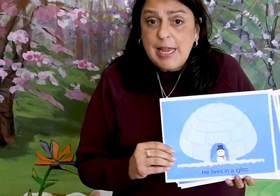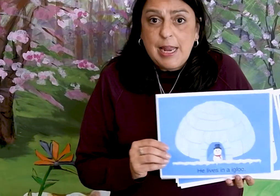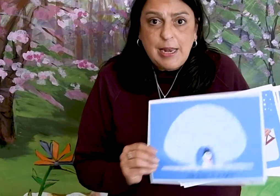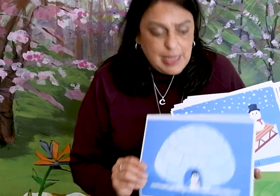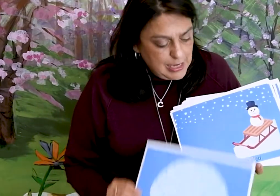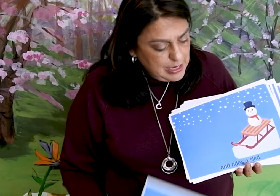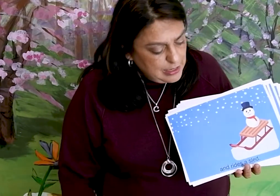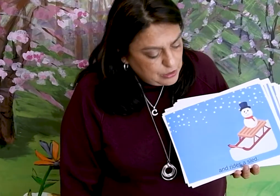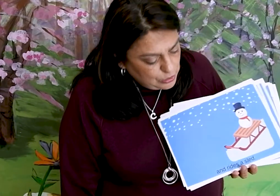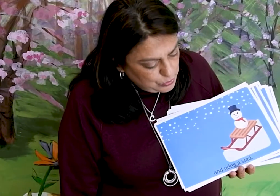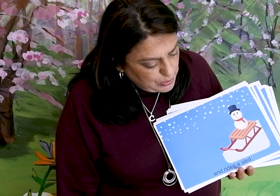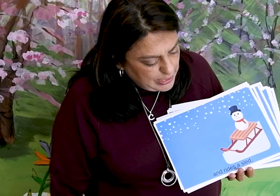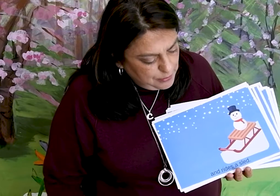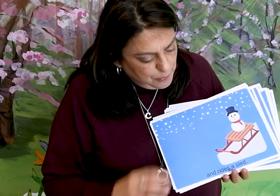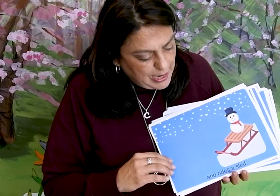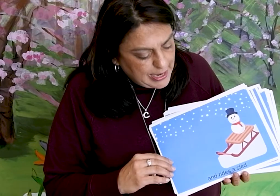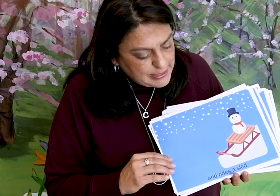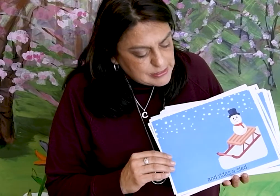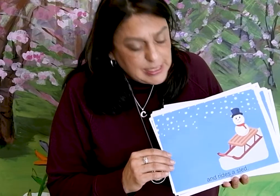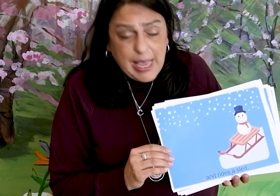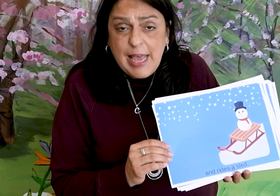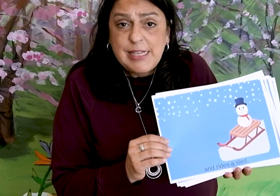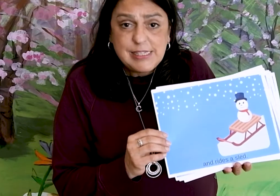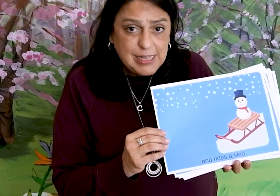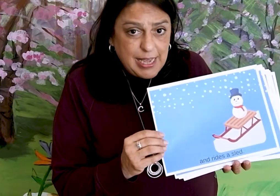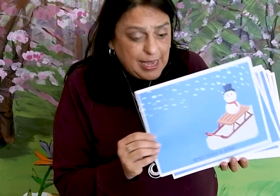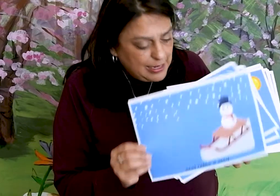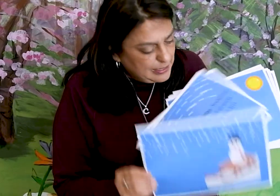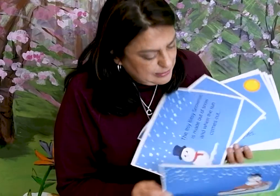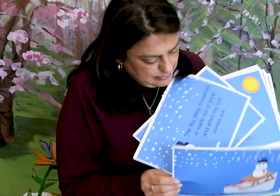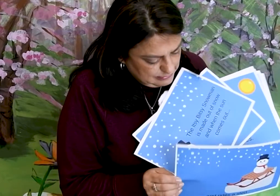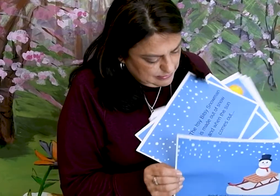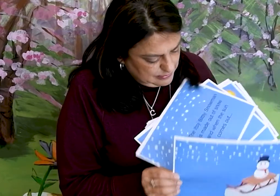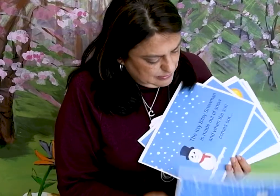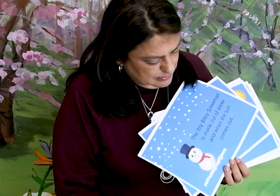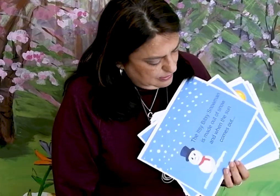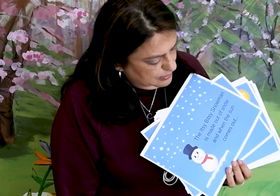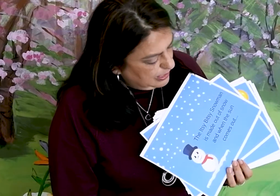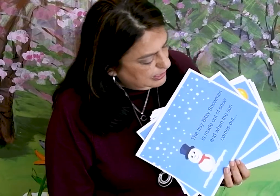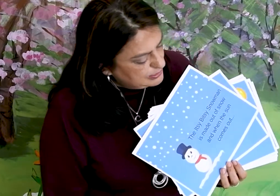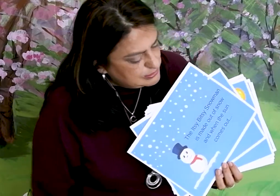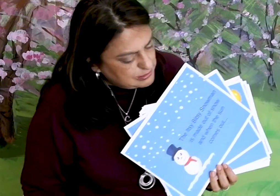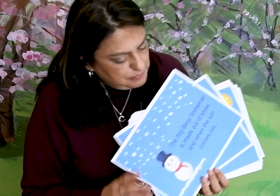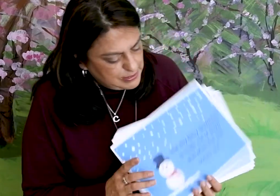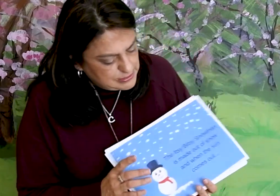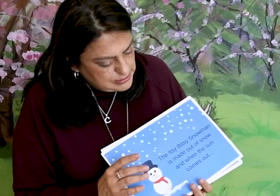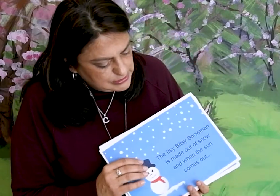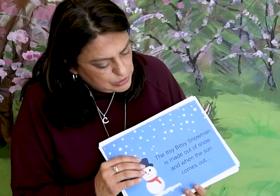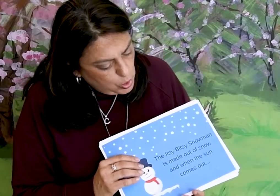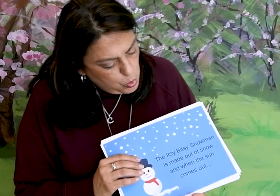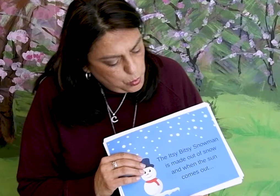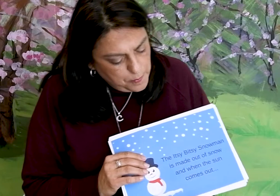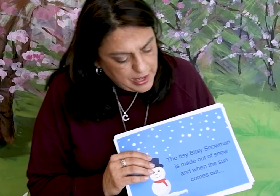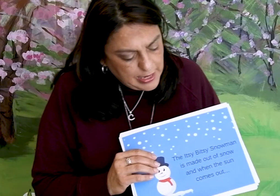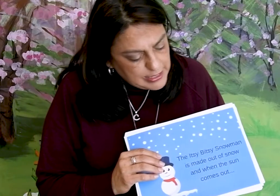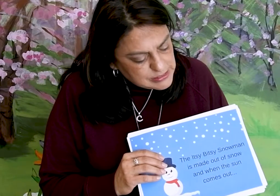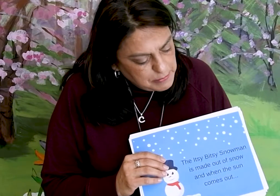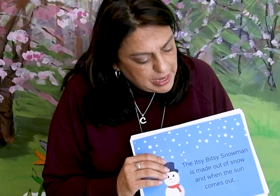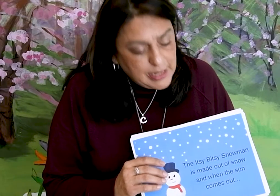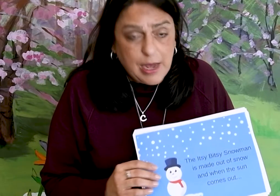an igloo and rides a sled. The Itsy Bitsy Snowman is made out